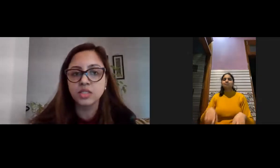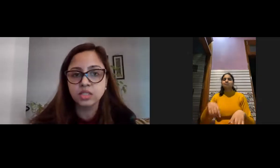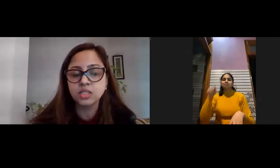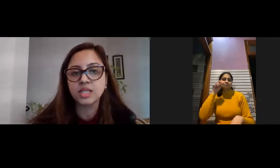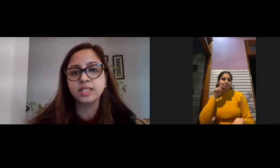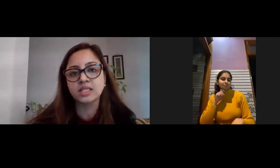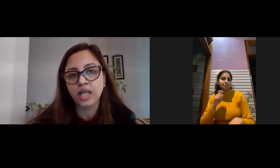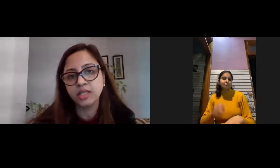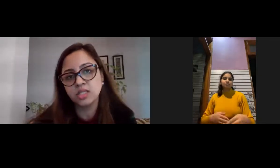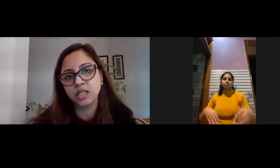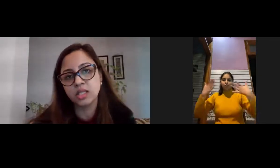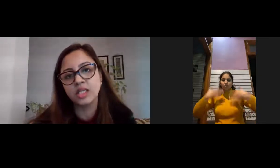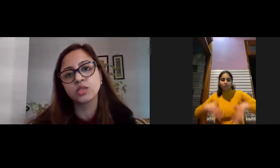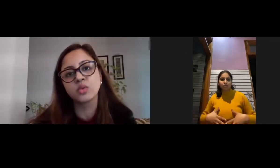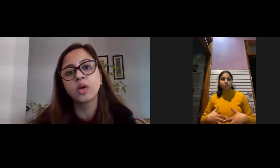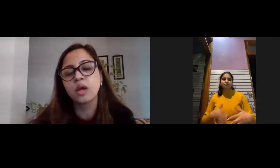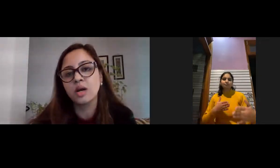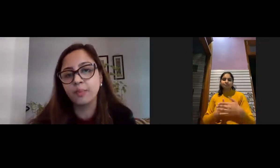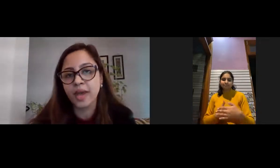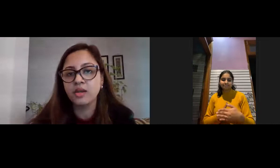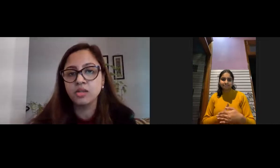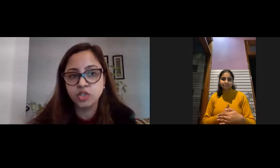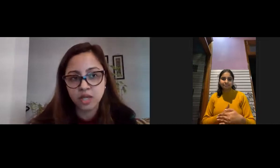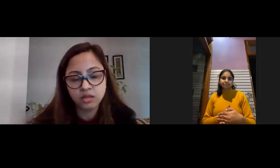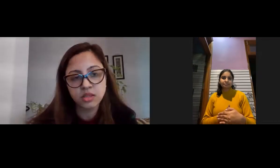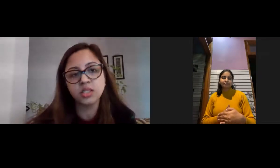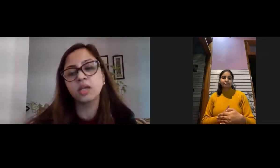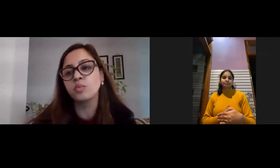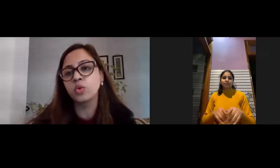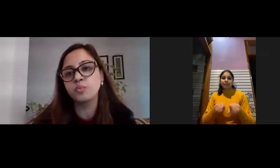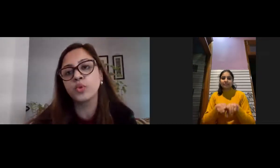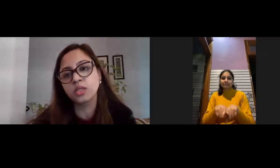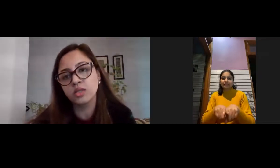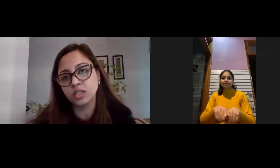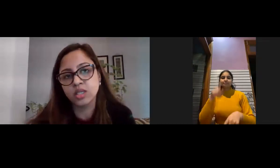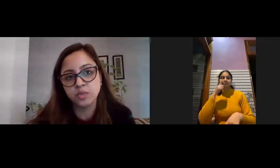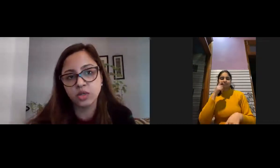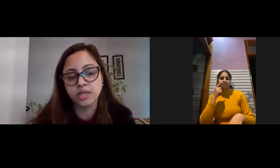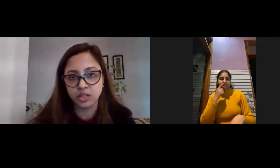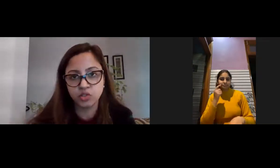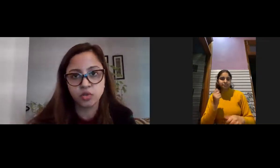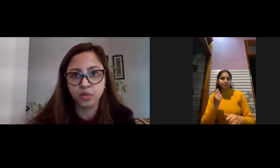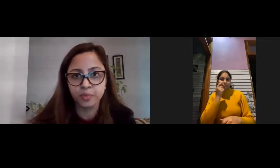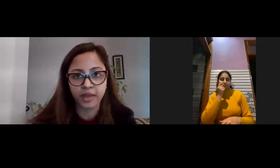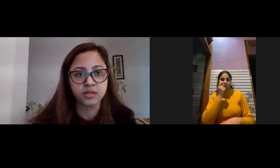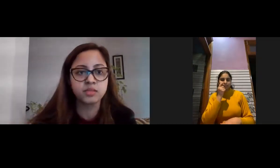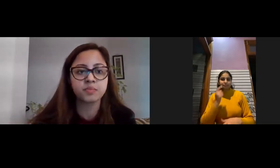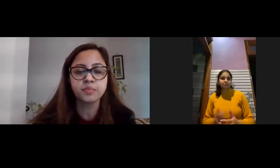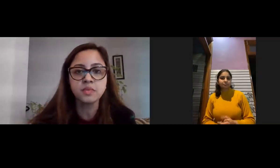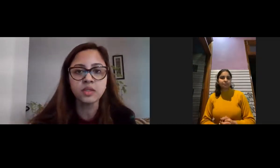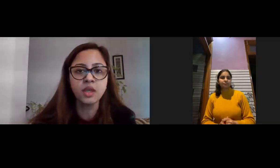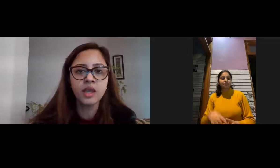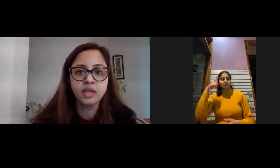and resistance as sites that lead to a parallel gendered and a more potent conceptualization of